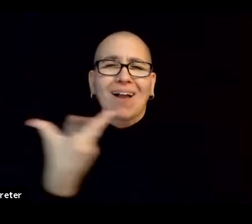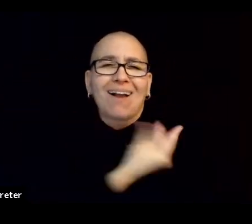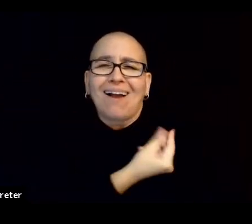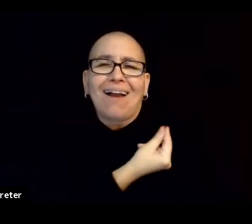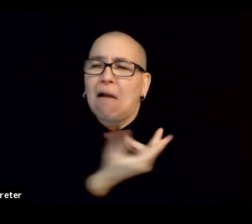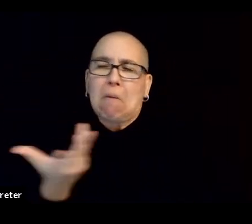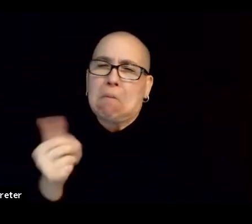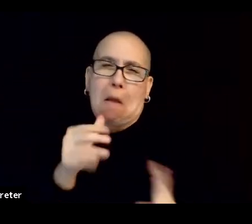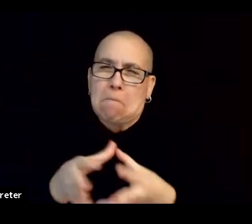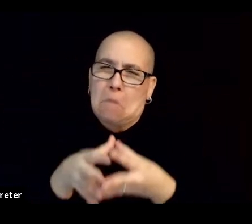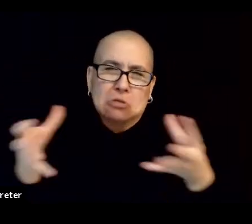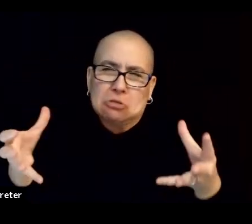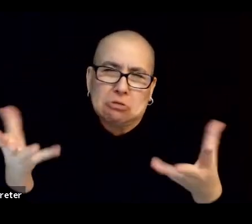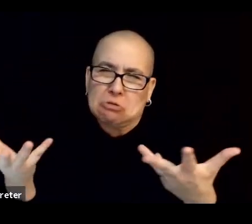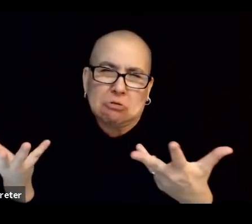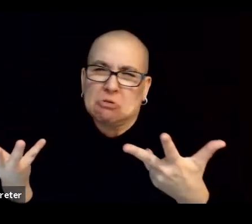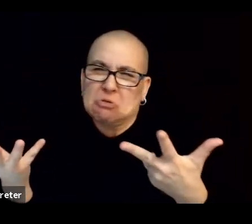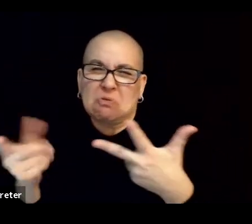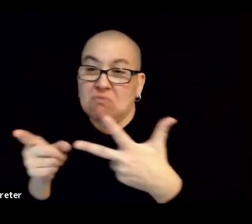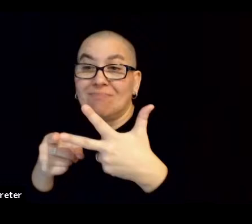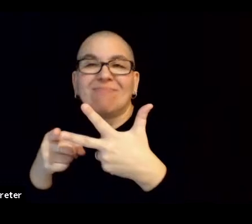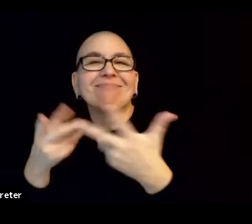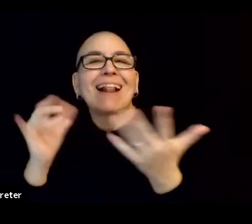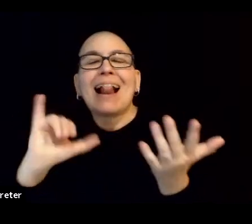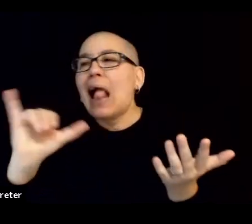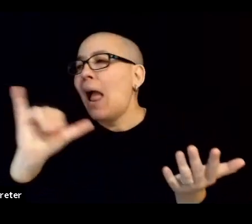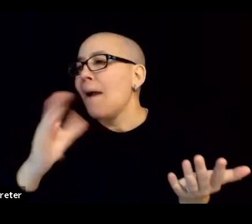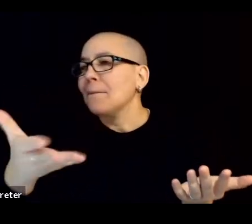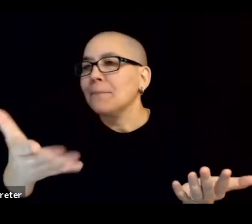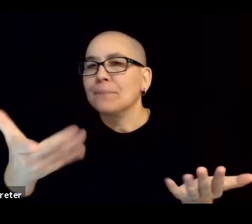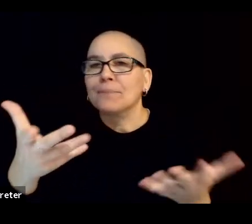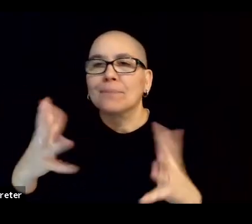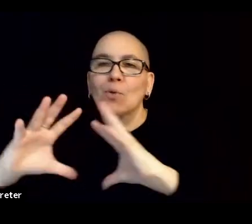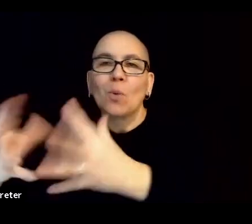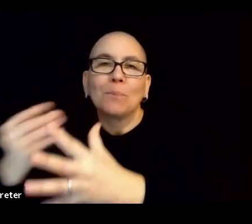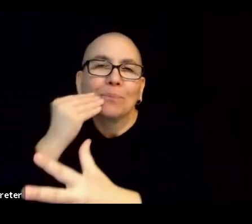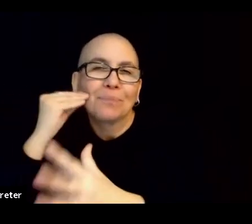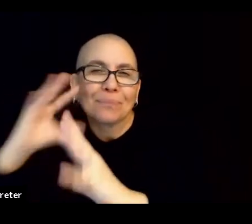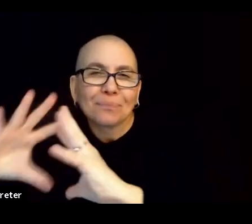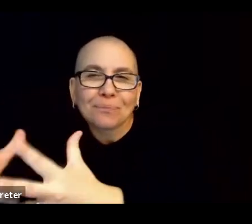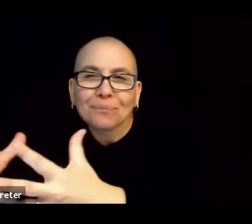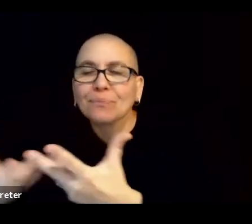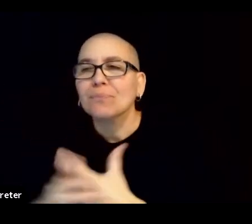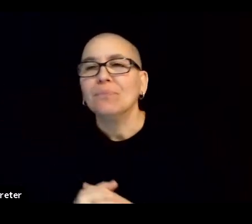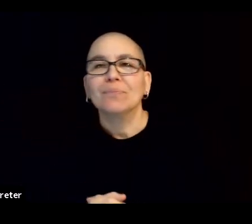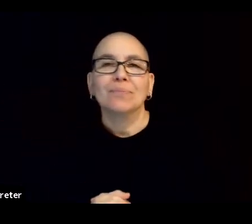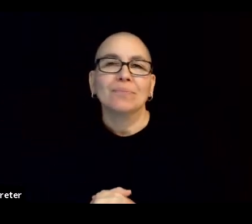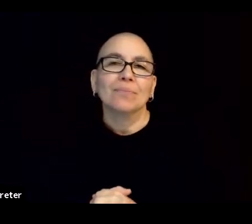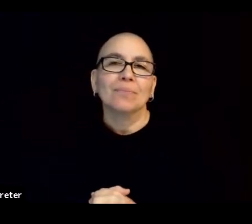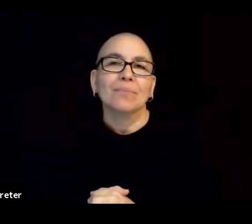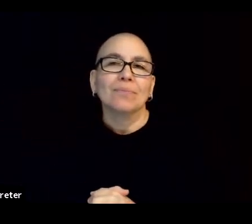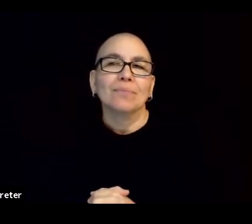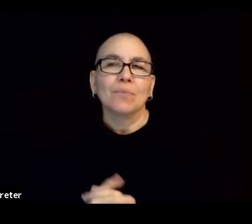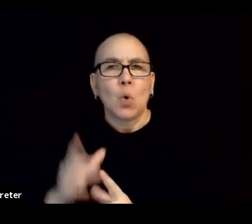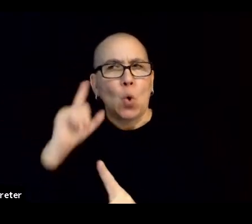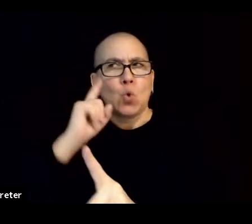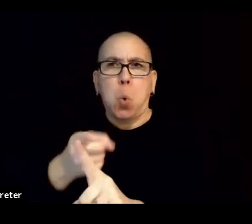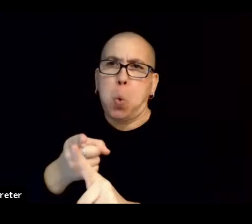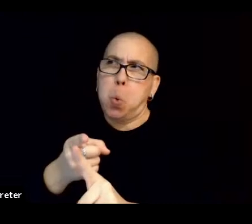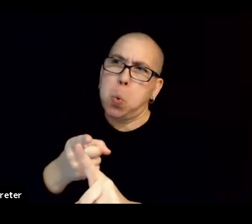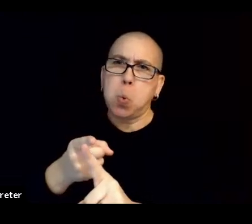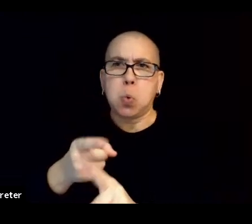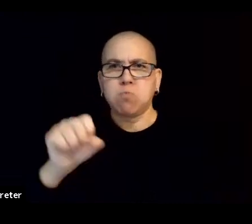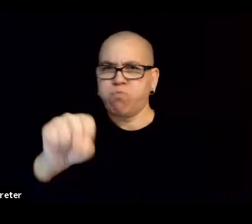residents. So yes, the goal is that we will complete that by the end of the month. However,